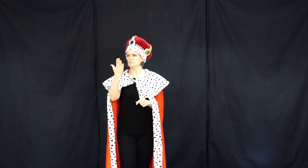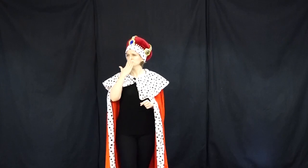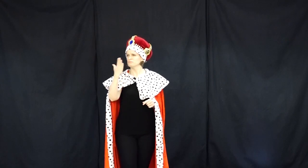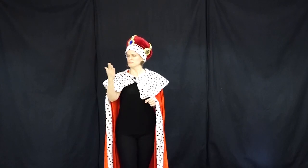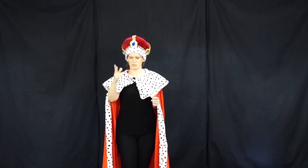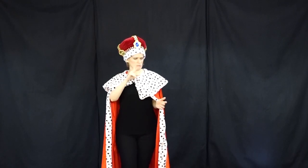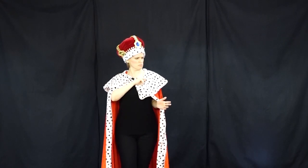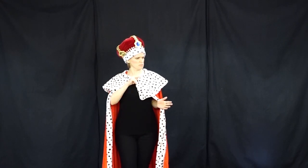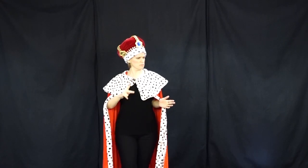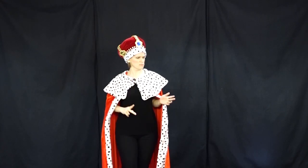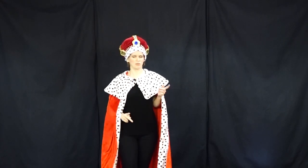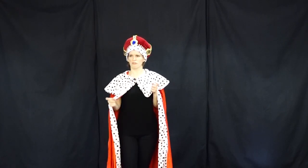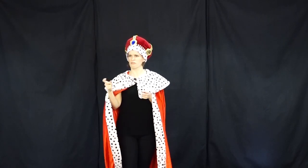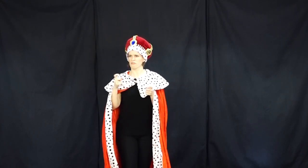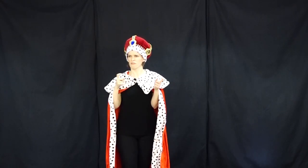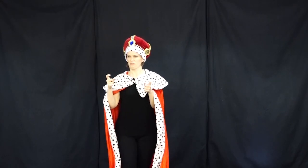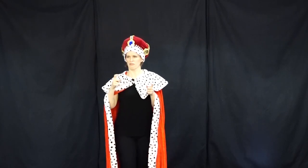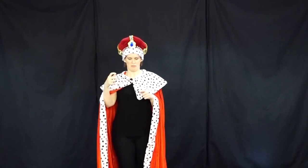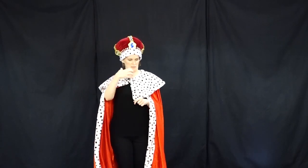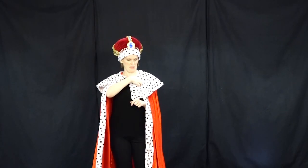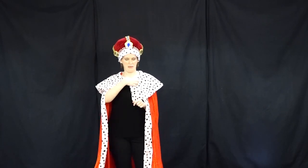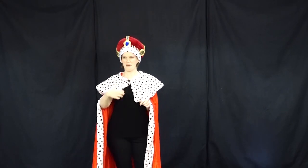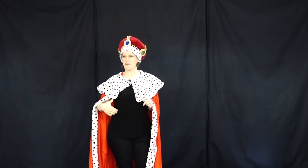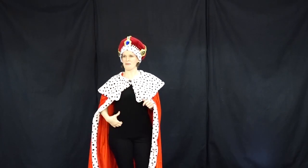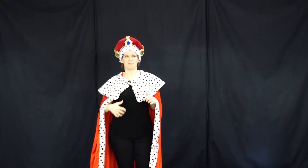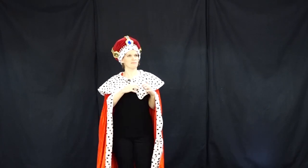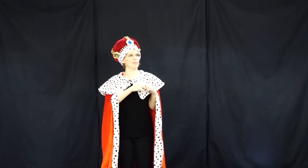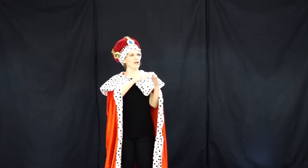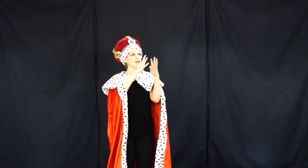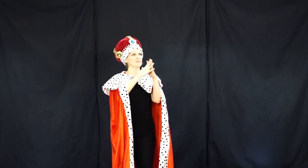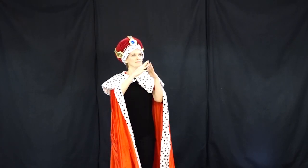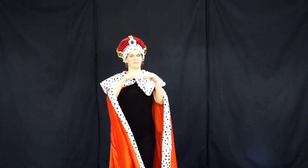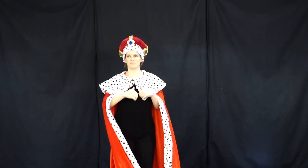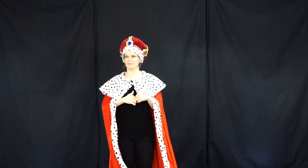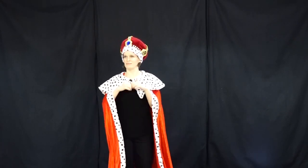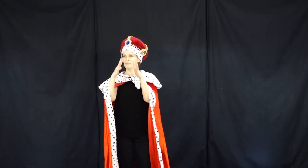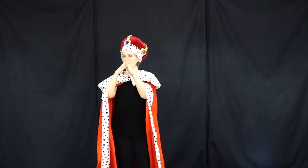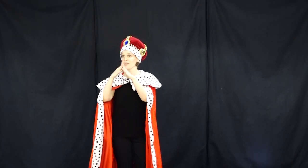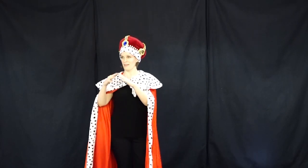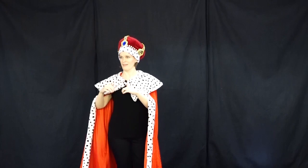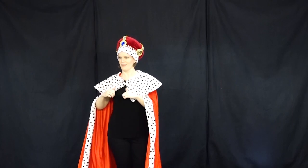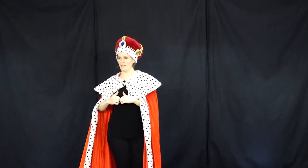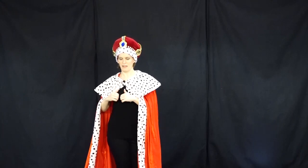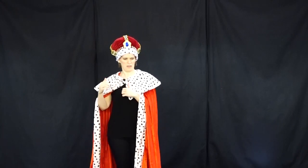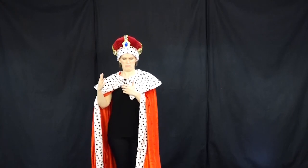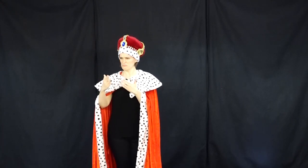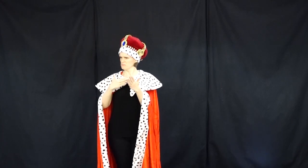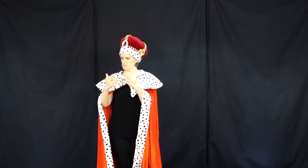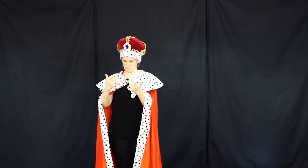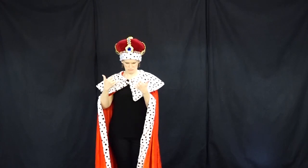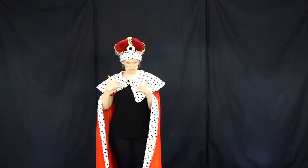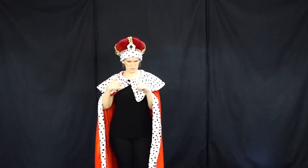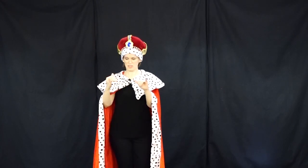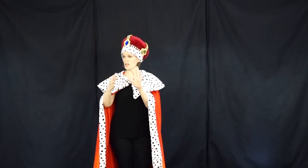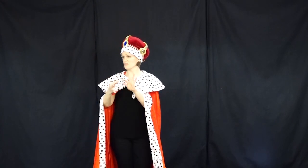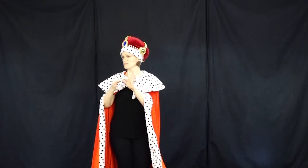well. Oceans rise, empires fall. We have seen each other through